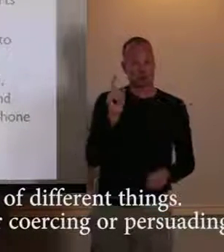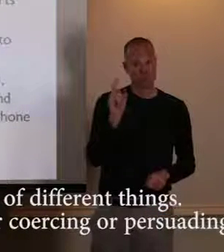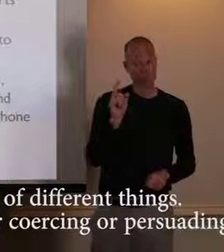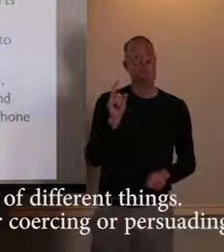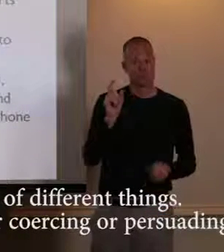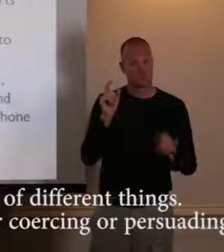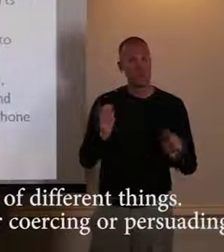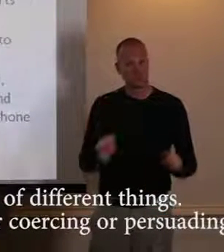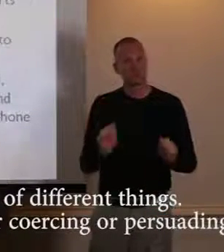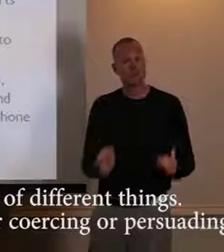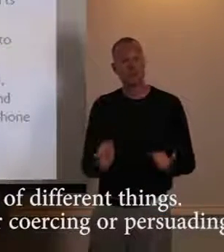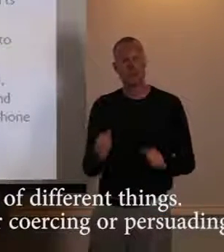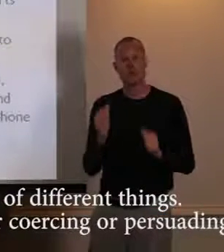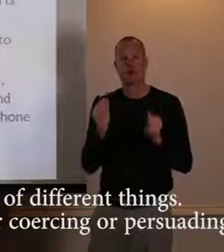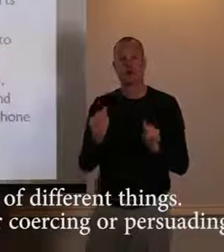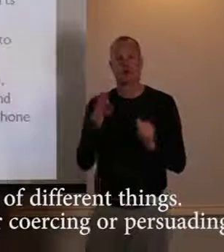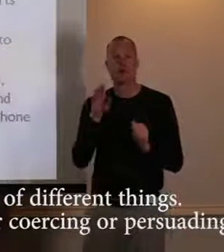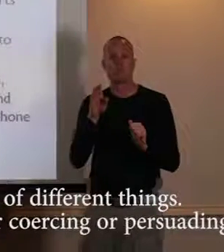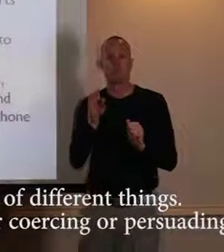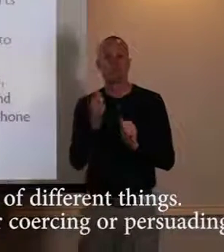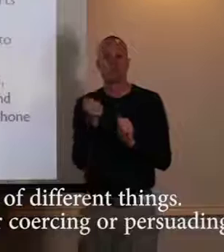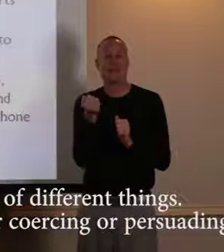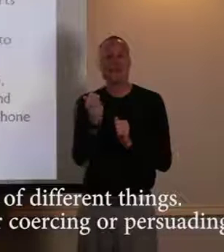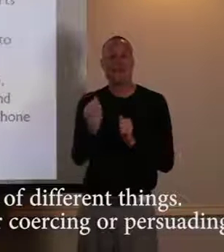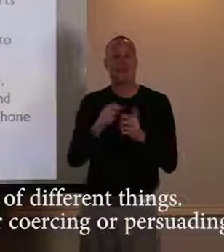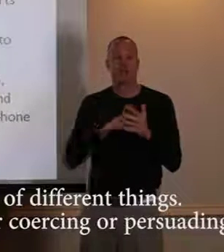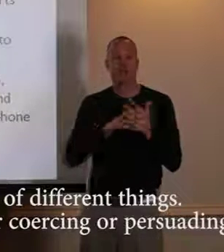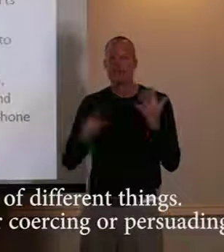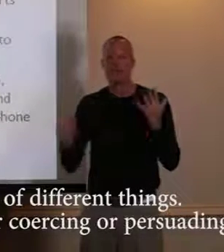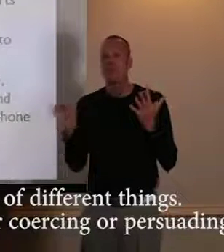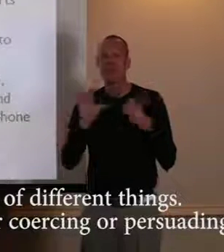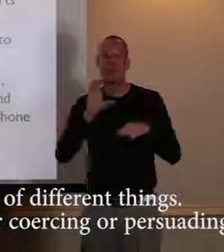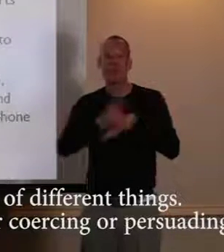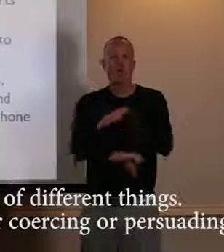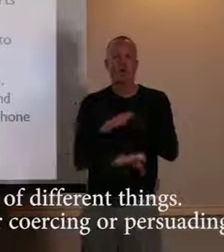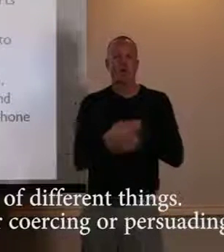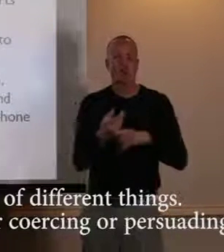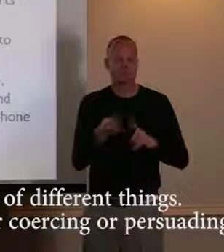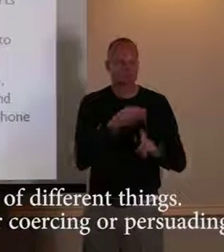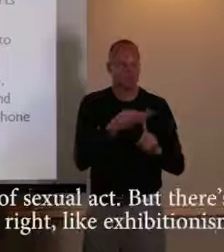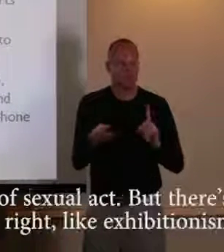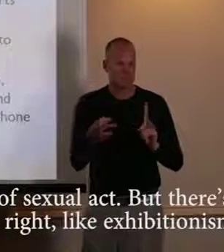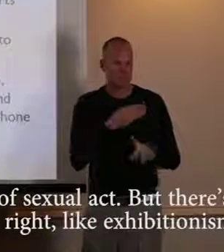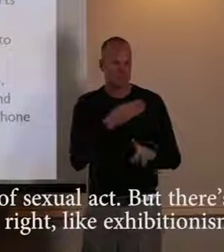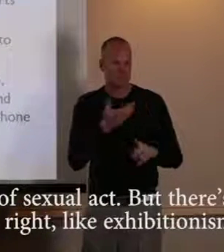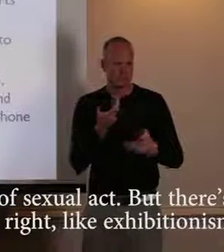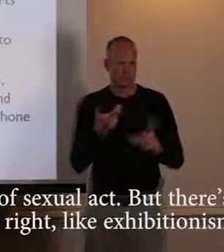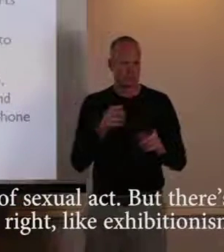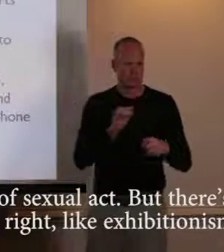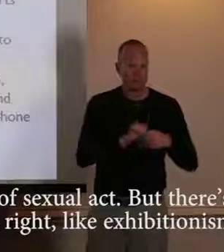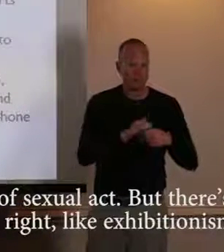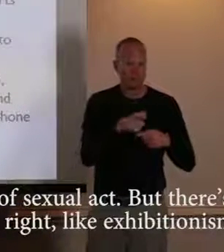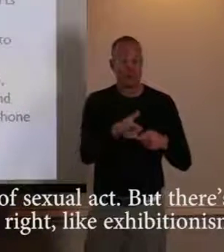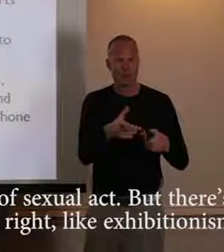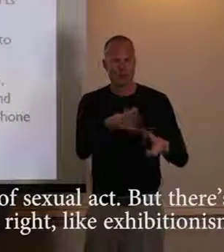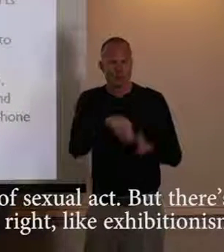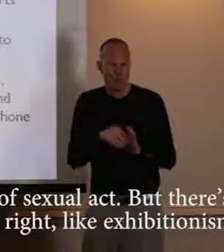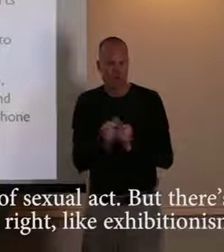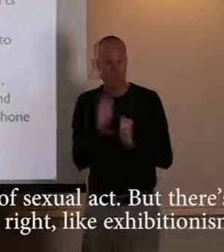That can look like a lot of different things. Typically, it's like a forcing or coercing or persuading a child to engage in any type of sexual act, but